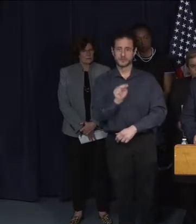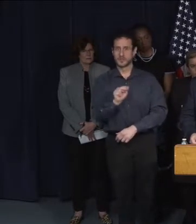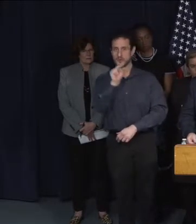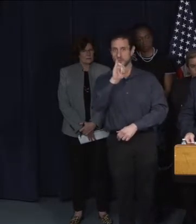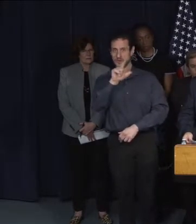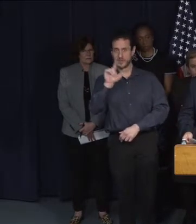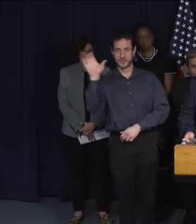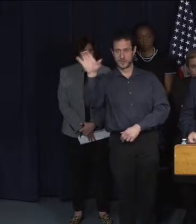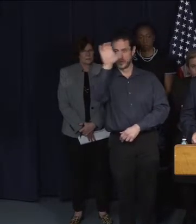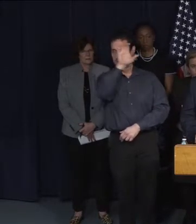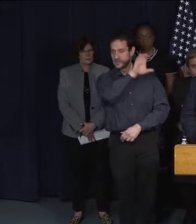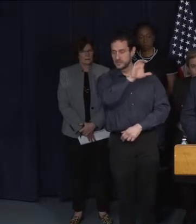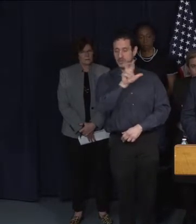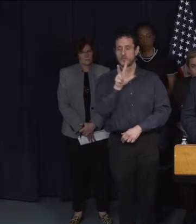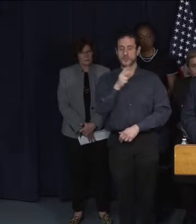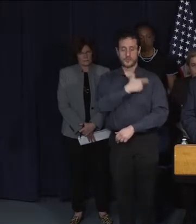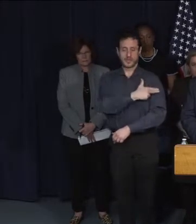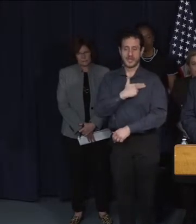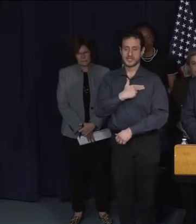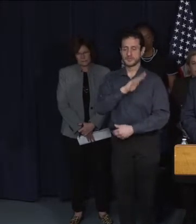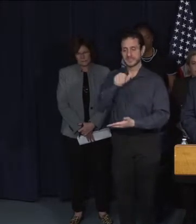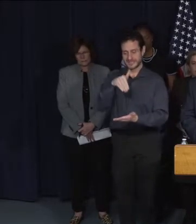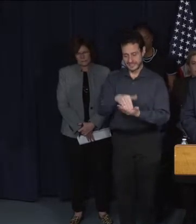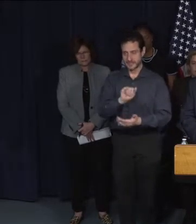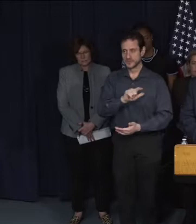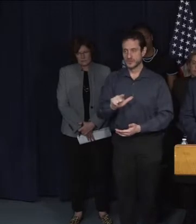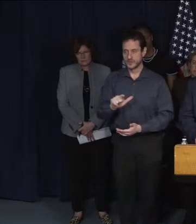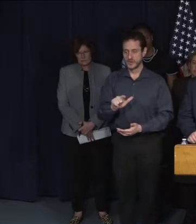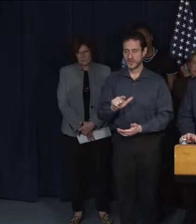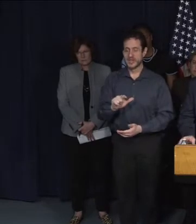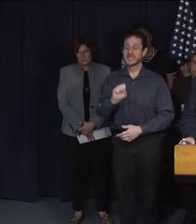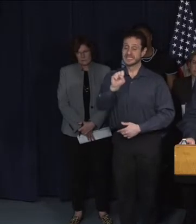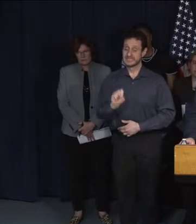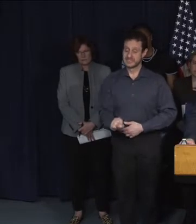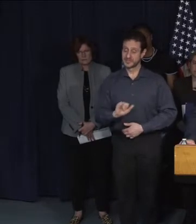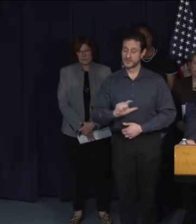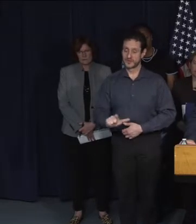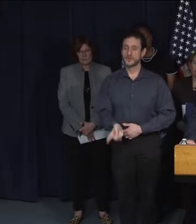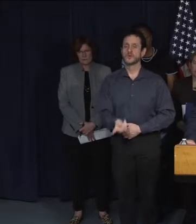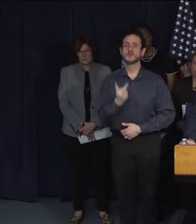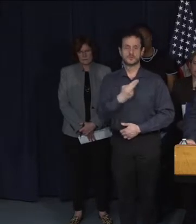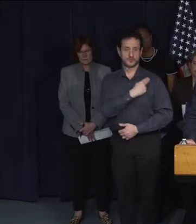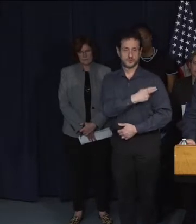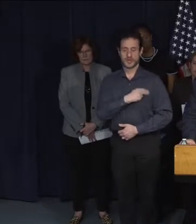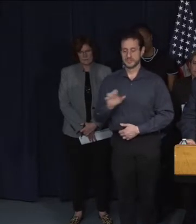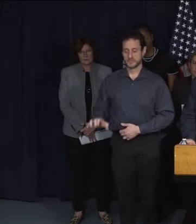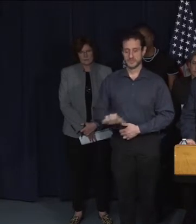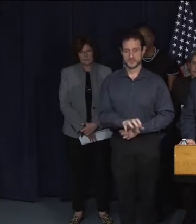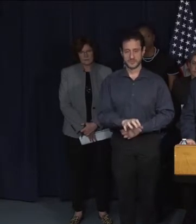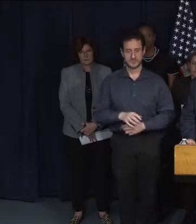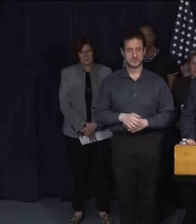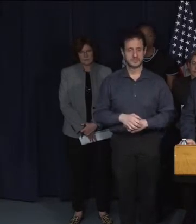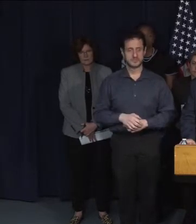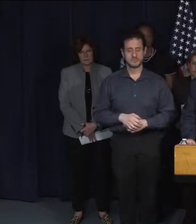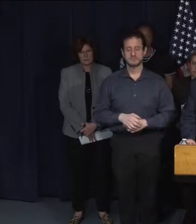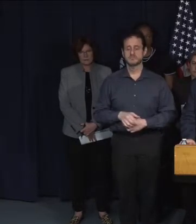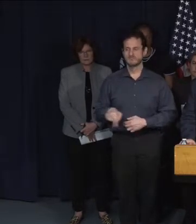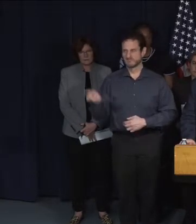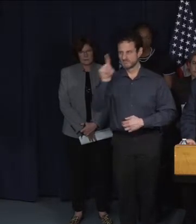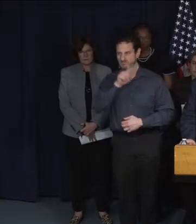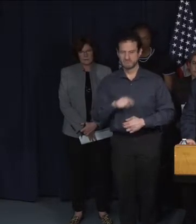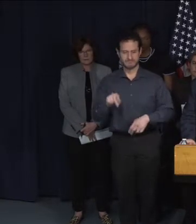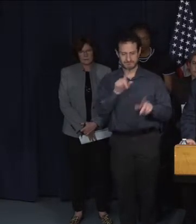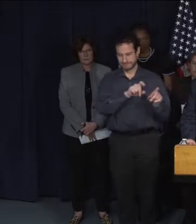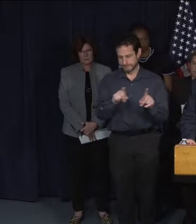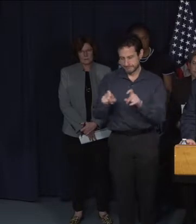Illinois, 3 hospitals in Central Illinois, and 2 hospitals in Southern Illinois to monitor the